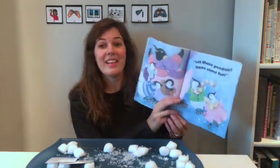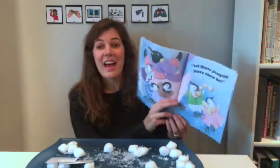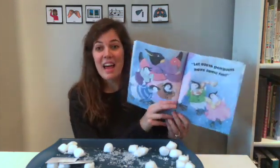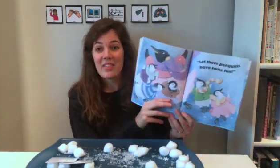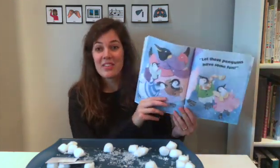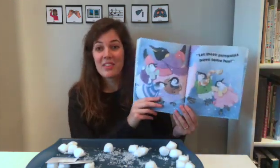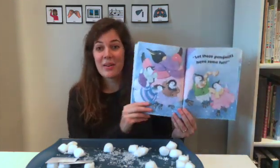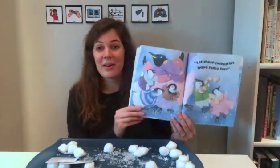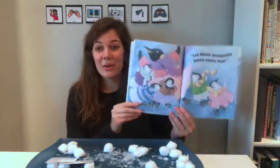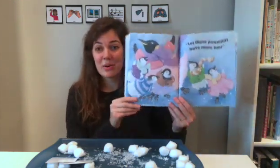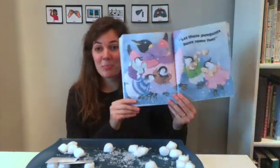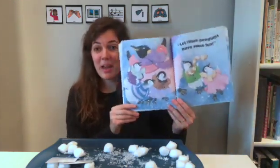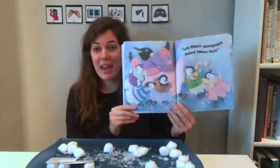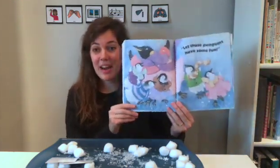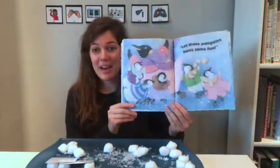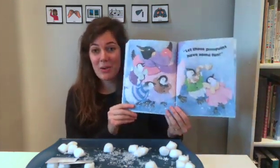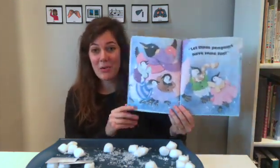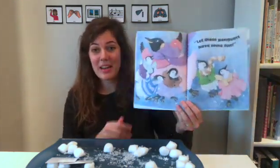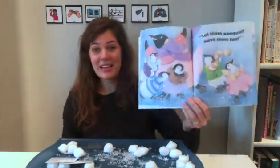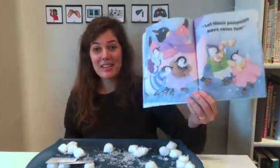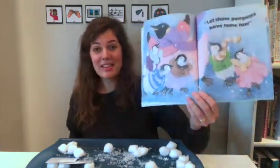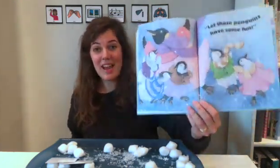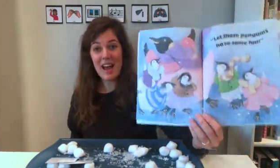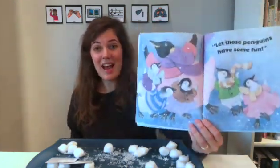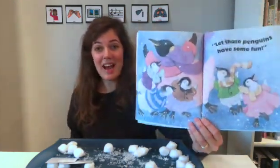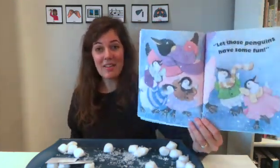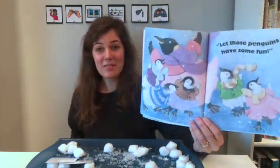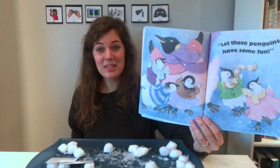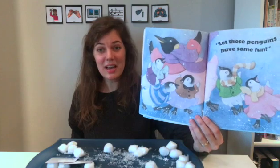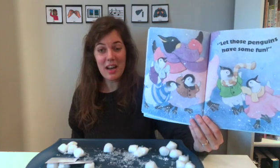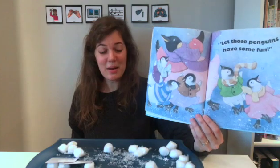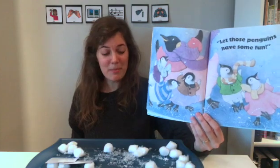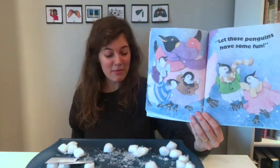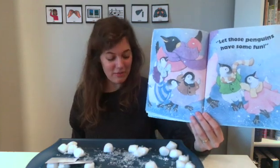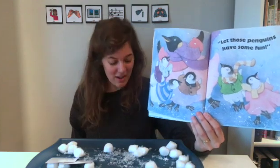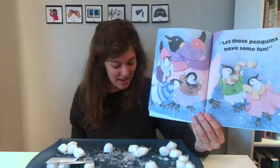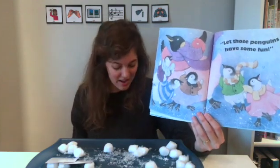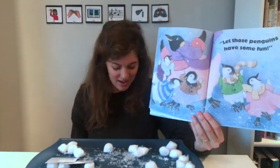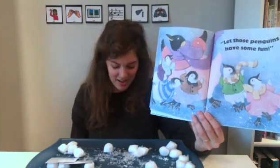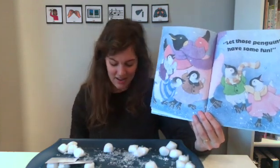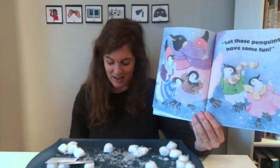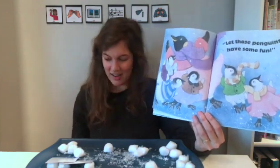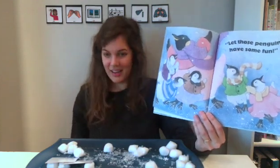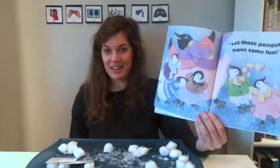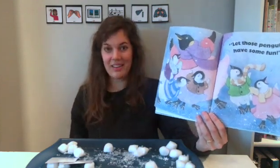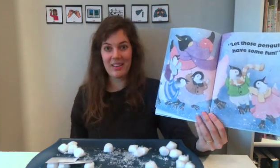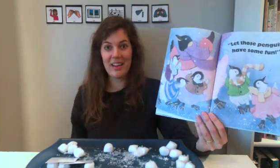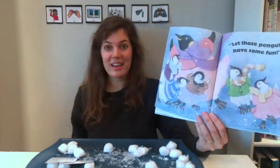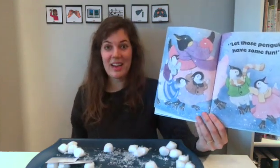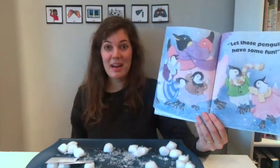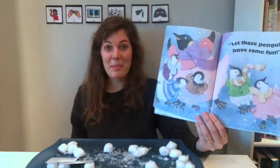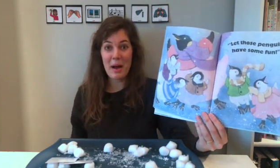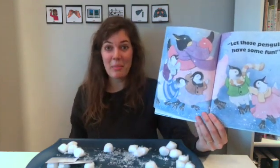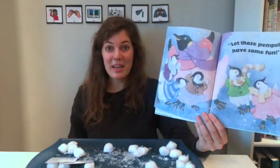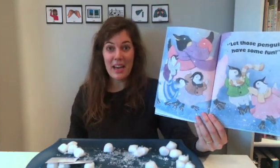let those penguins have some fun. Here they come, help me